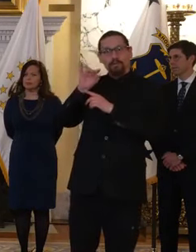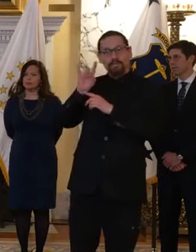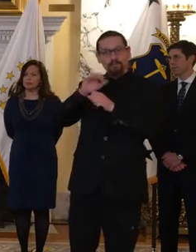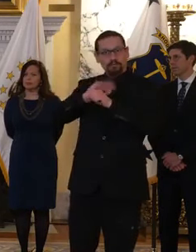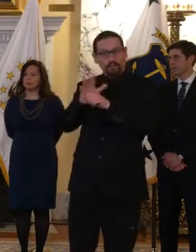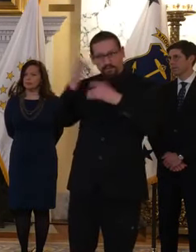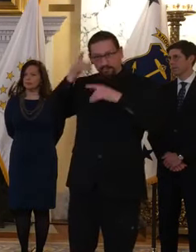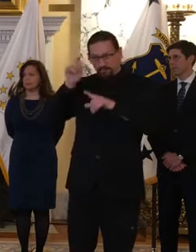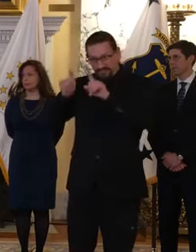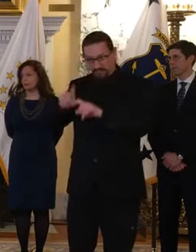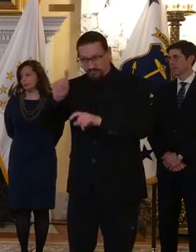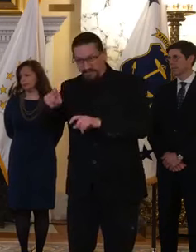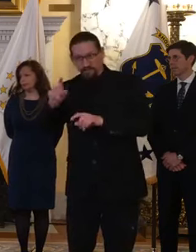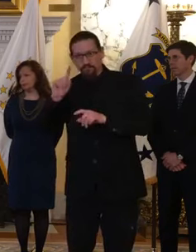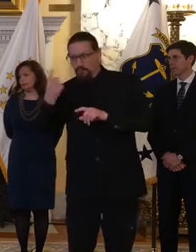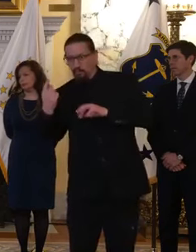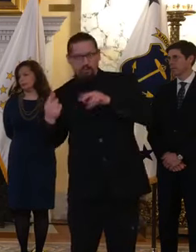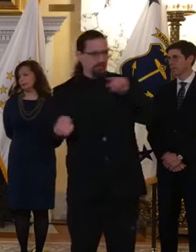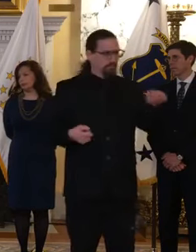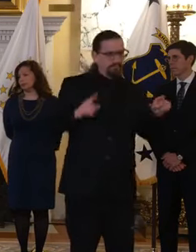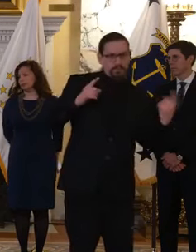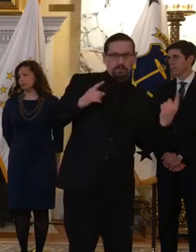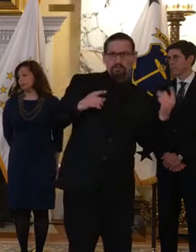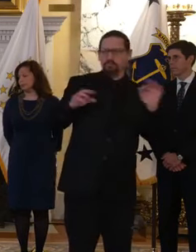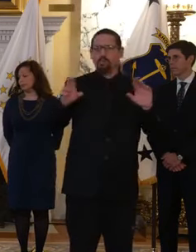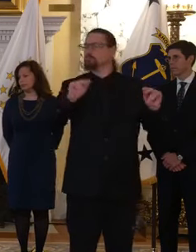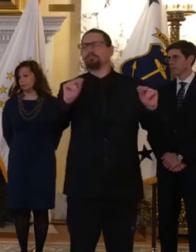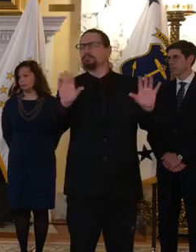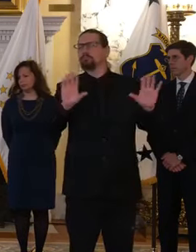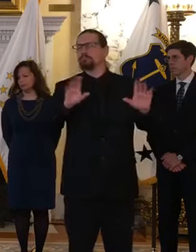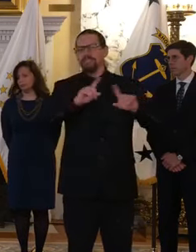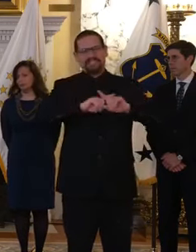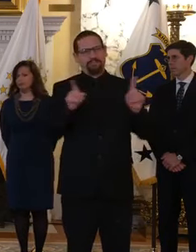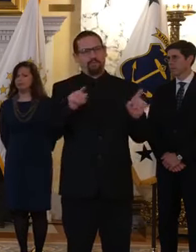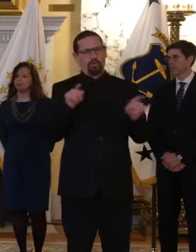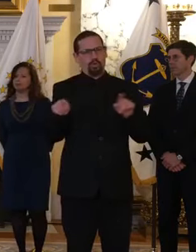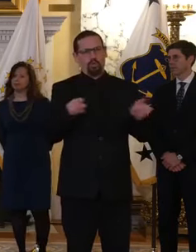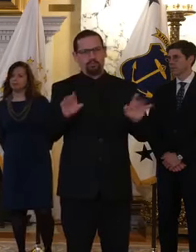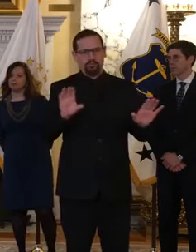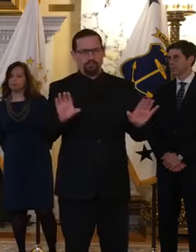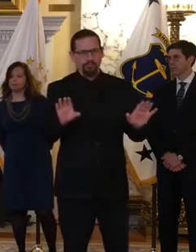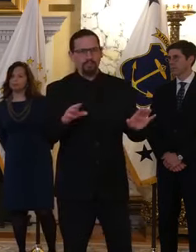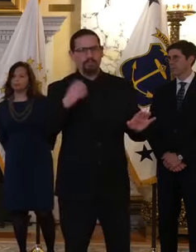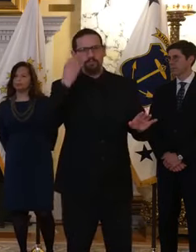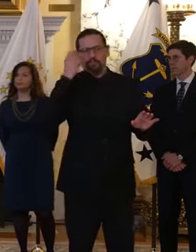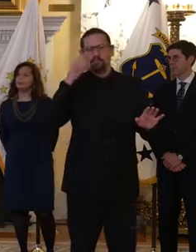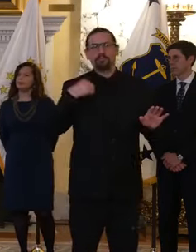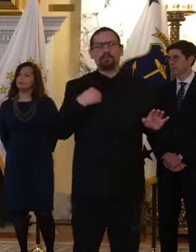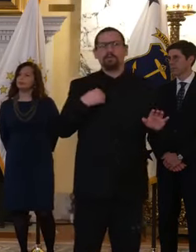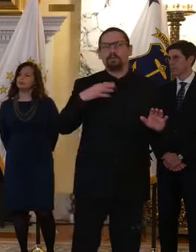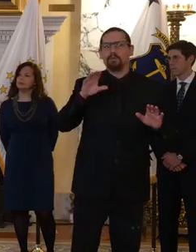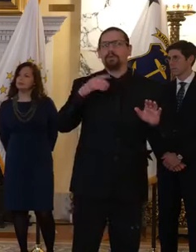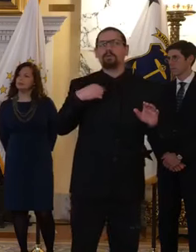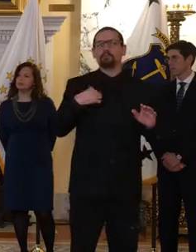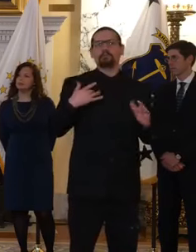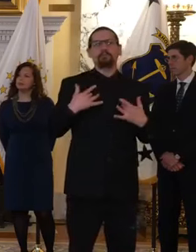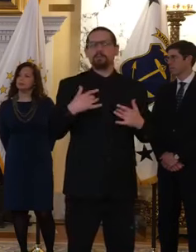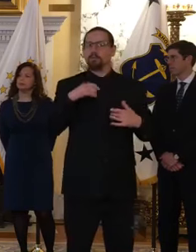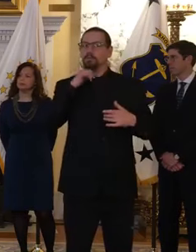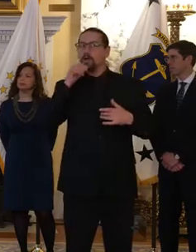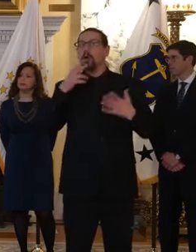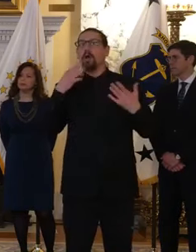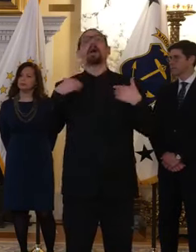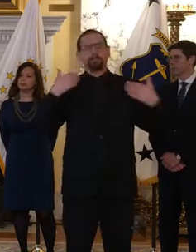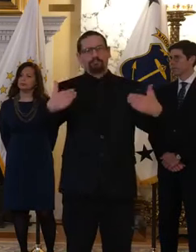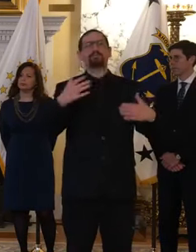encouraging where it's needed. We are also not going by the condition that if you test flu positive, you don't have